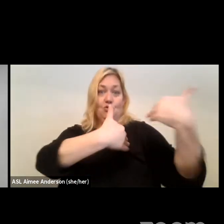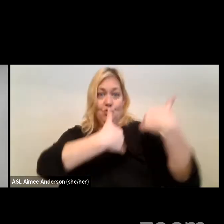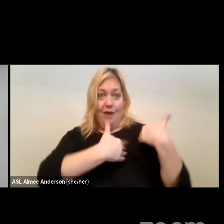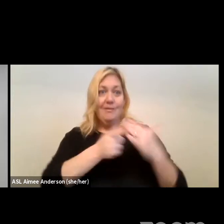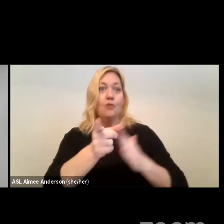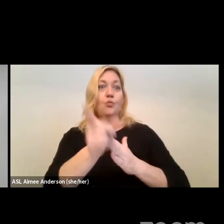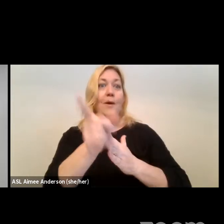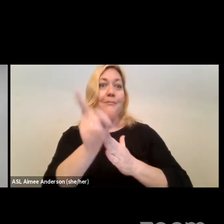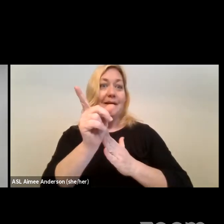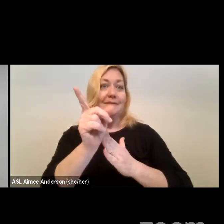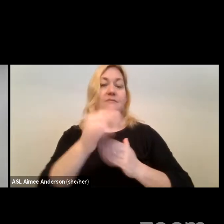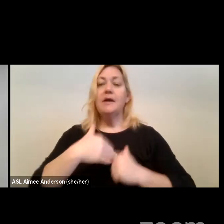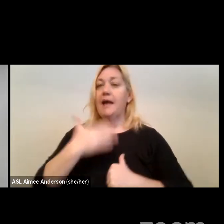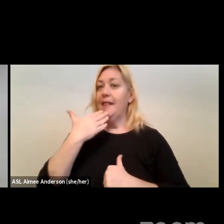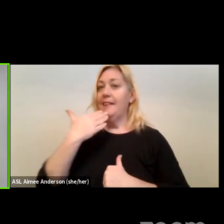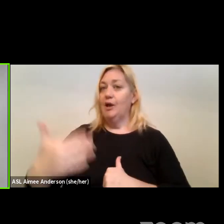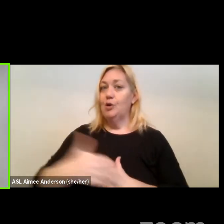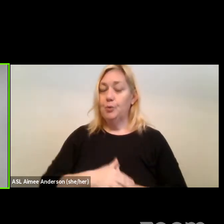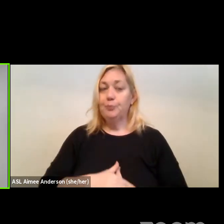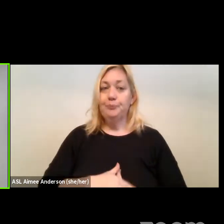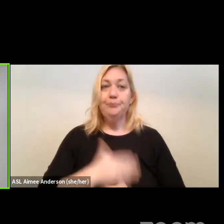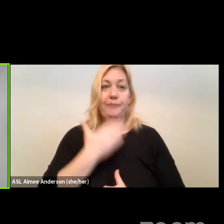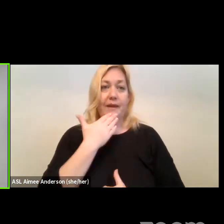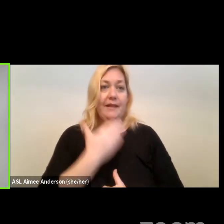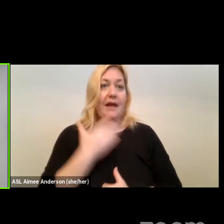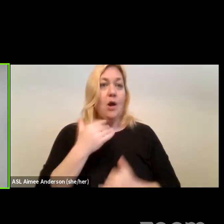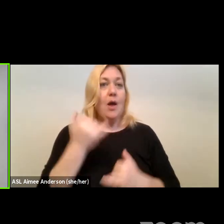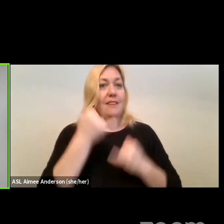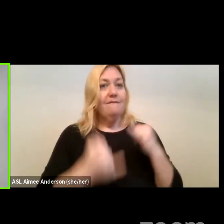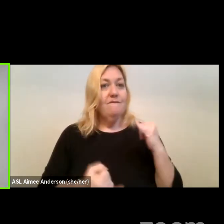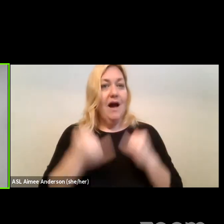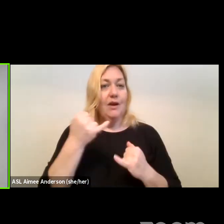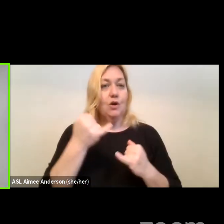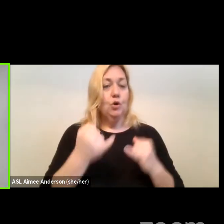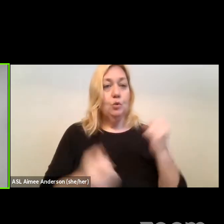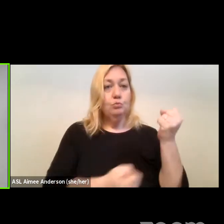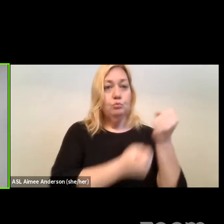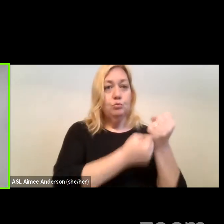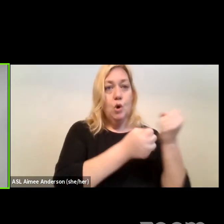minute. standards. Thank you. Thank you, Ms. Goldman. And the final pro speaker.